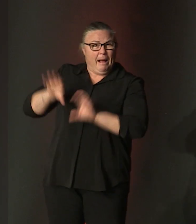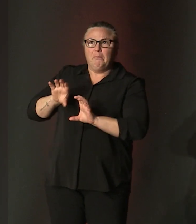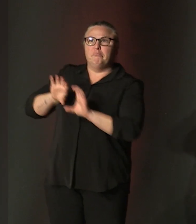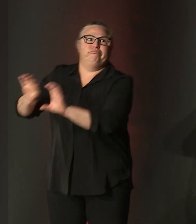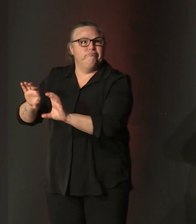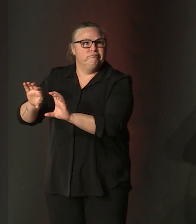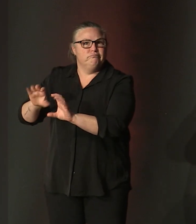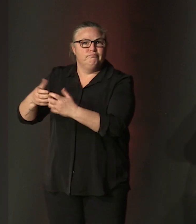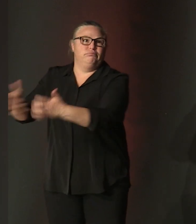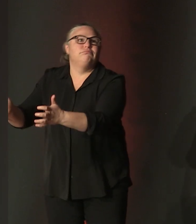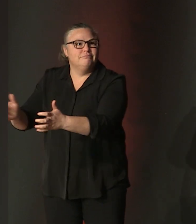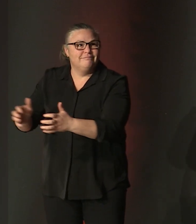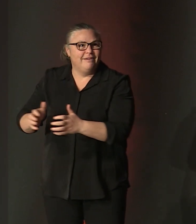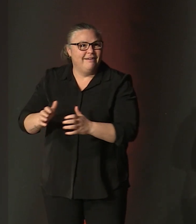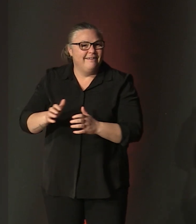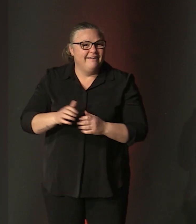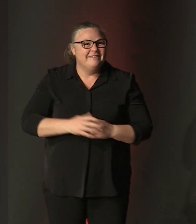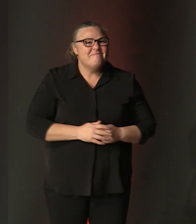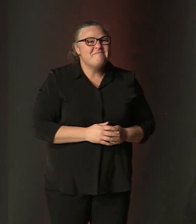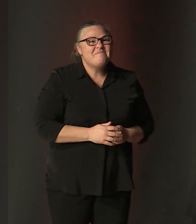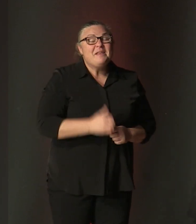Next came my mum's message.